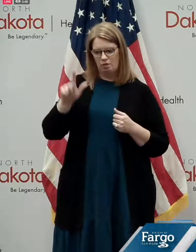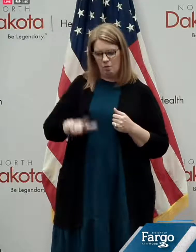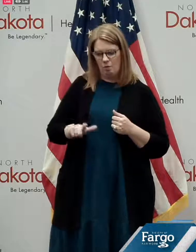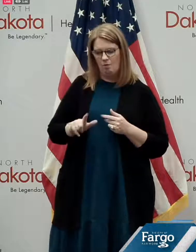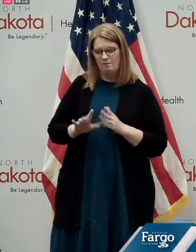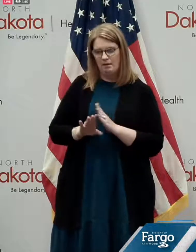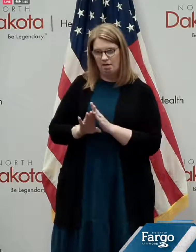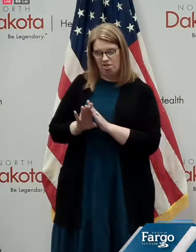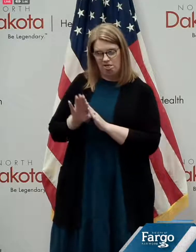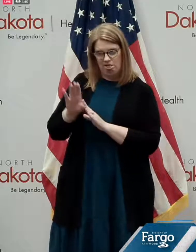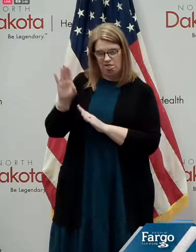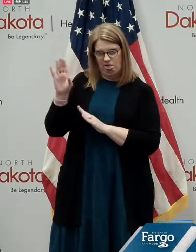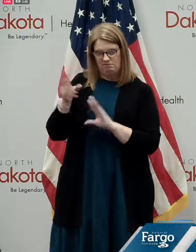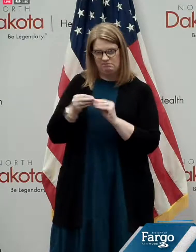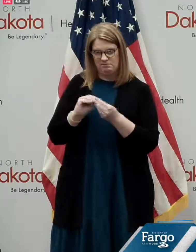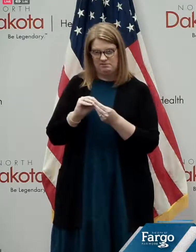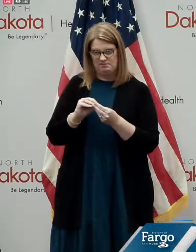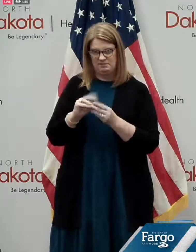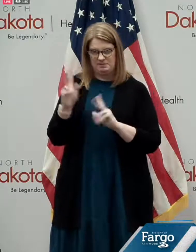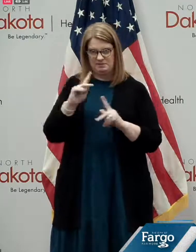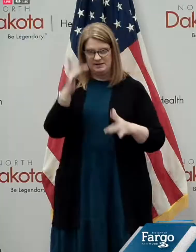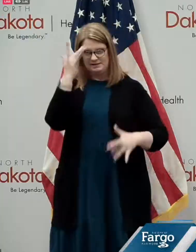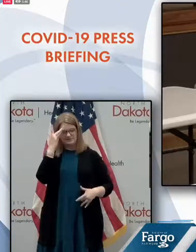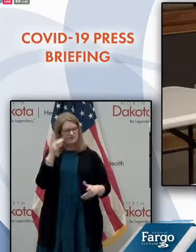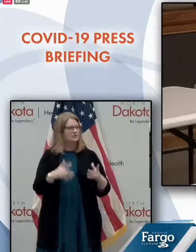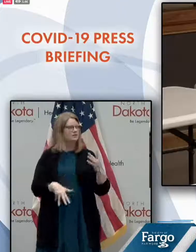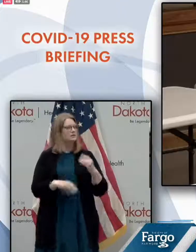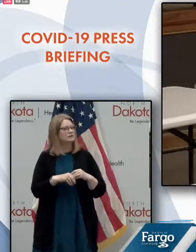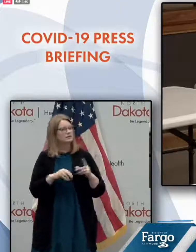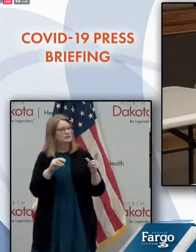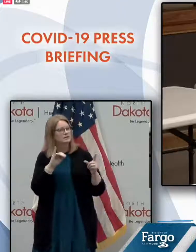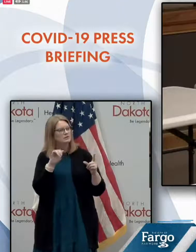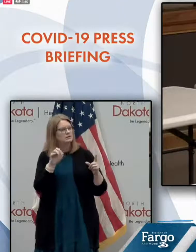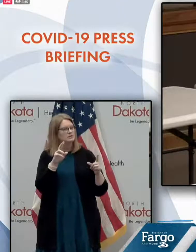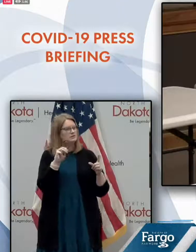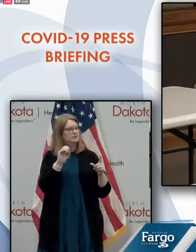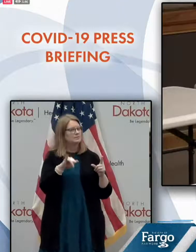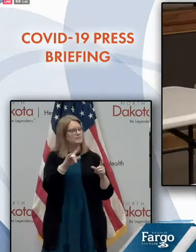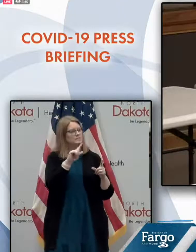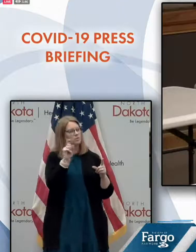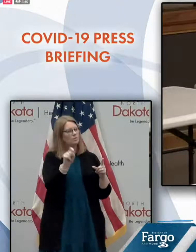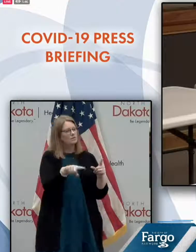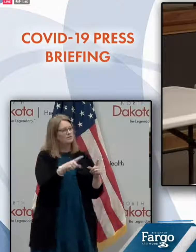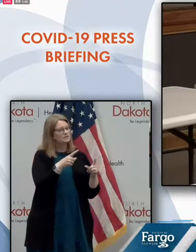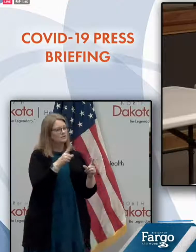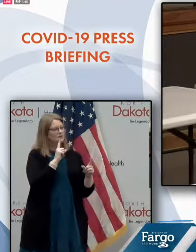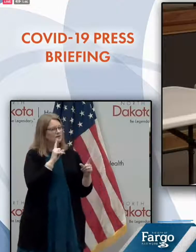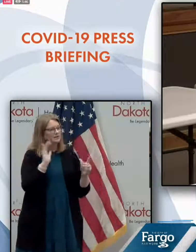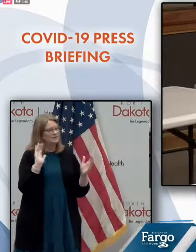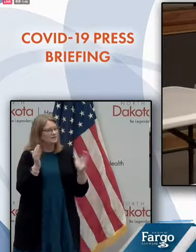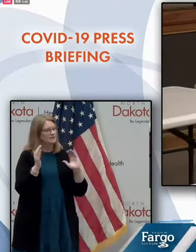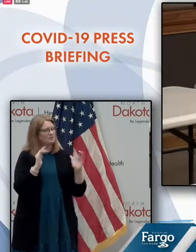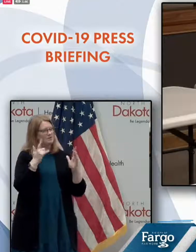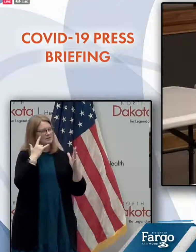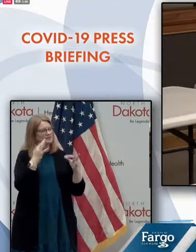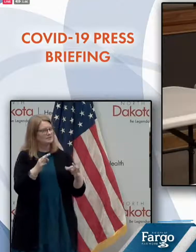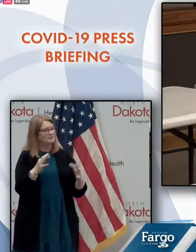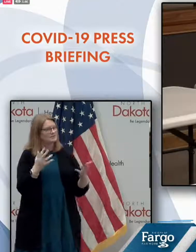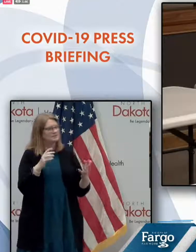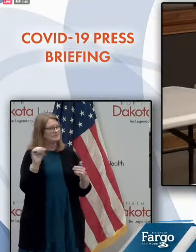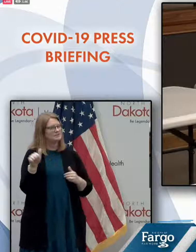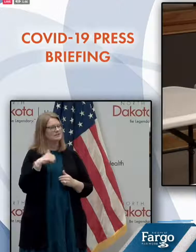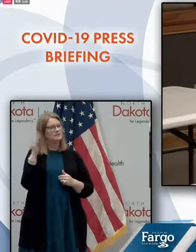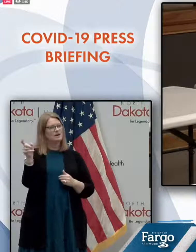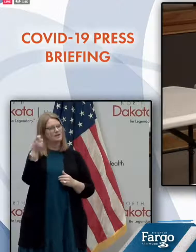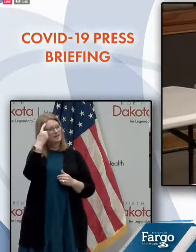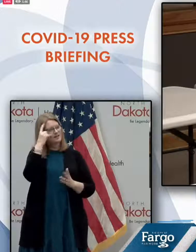active cases. Jacob? Going off of Jeremy's question, I know how much you like when we compare your decision-making to the decision-making of other